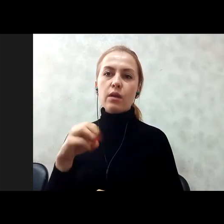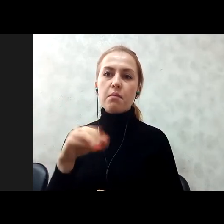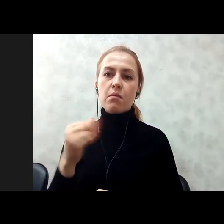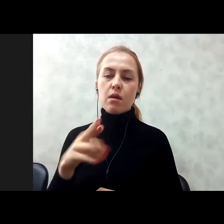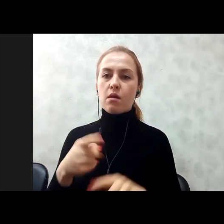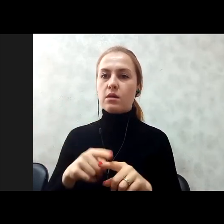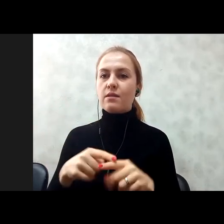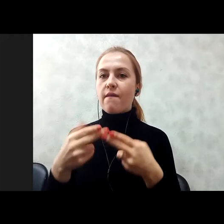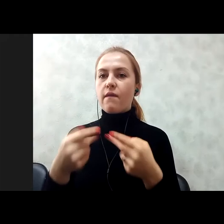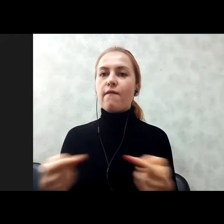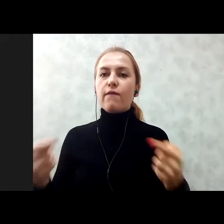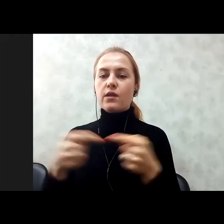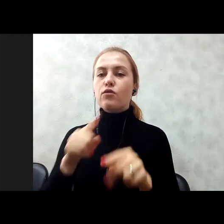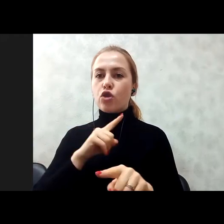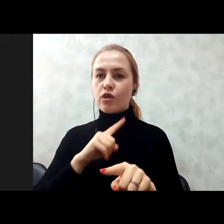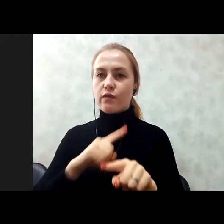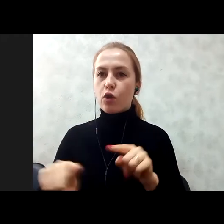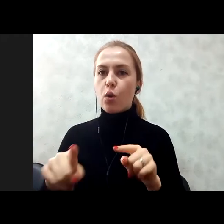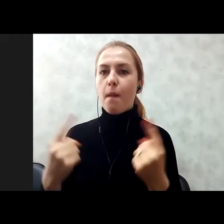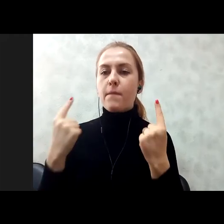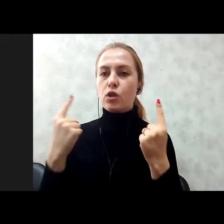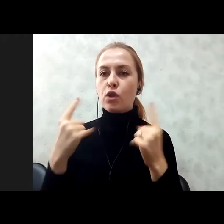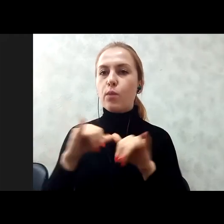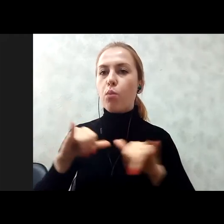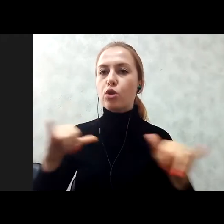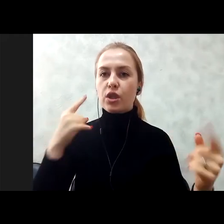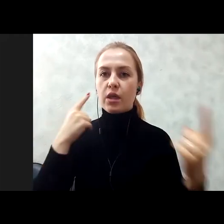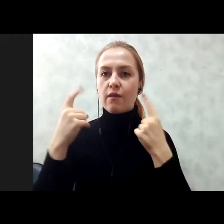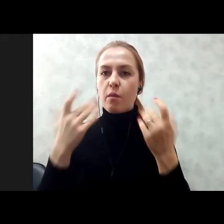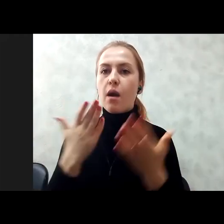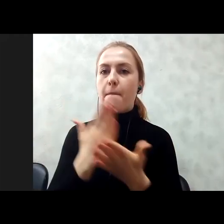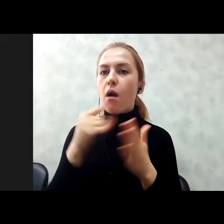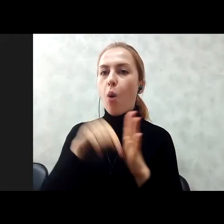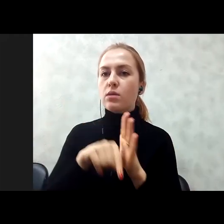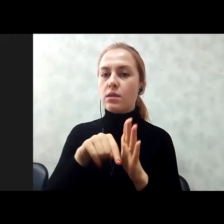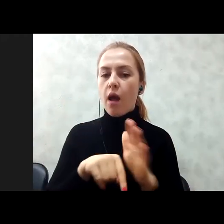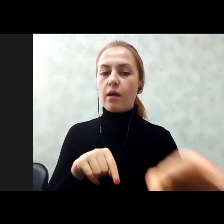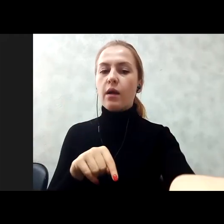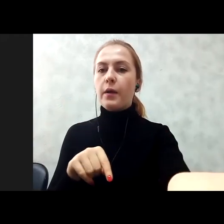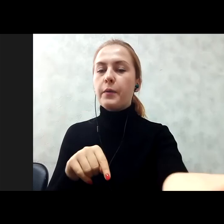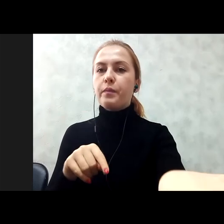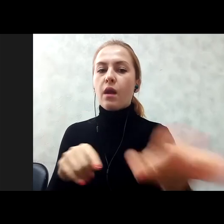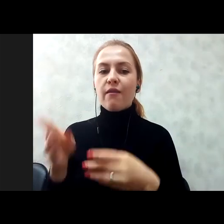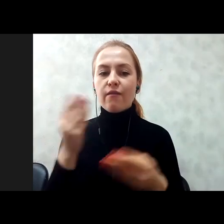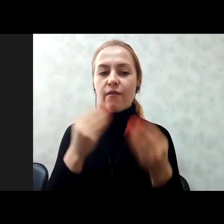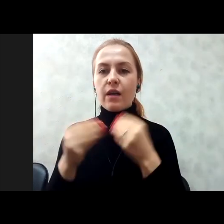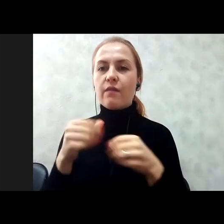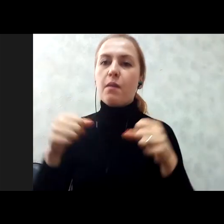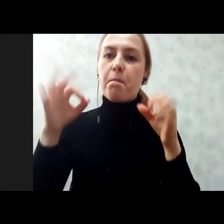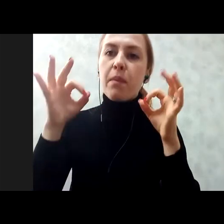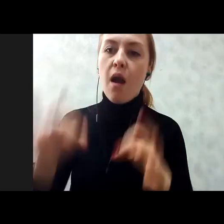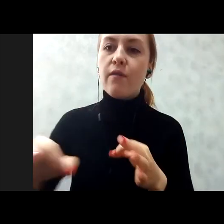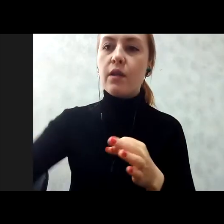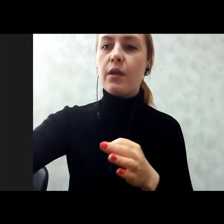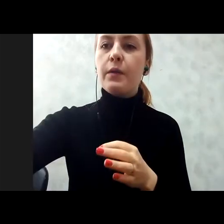infodemic, which means the very speedy dissemination of information